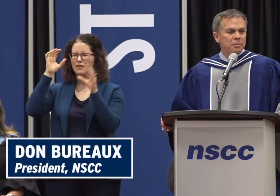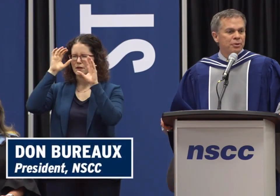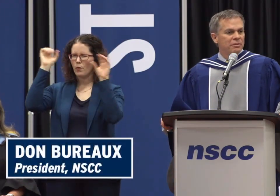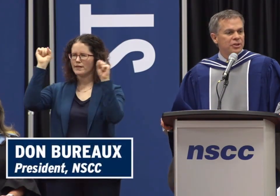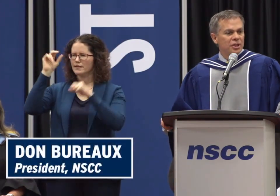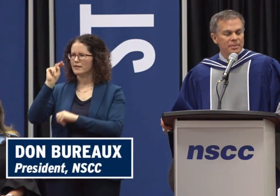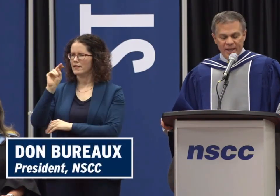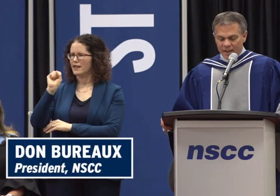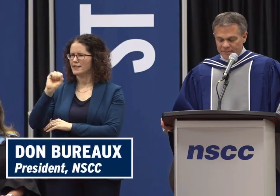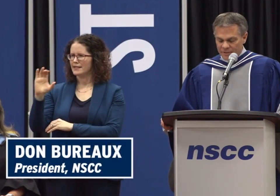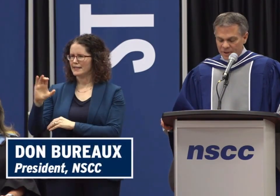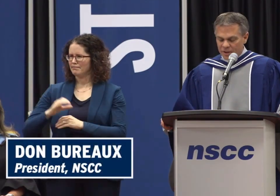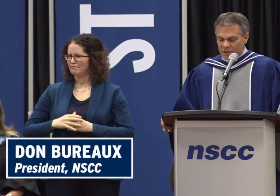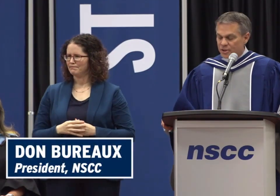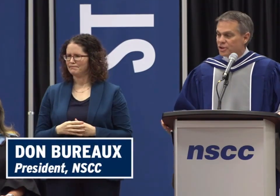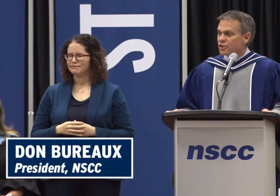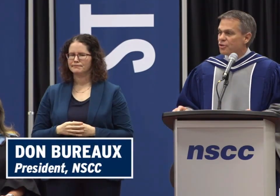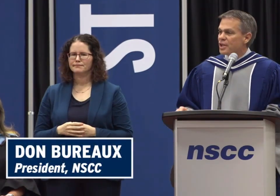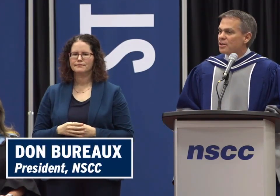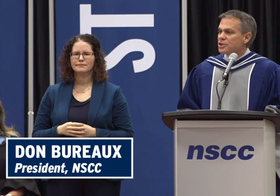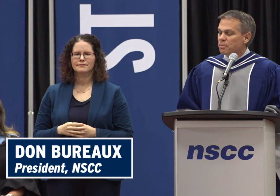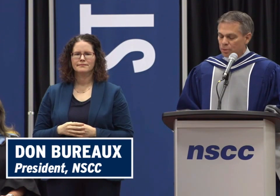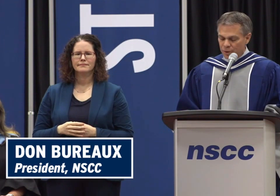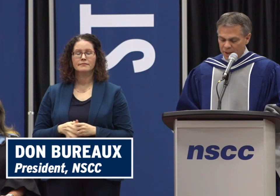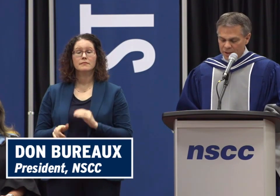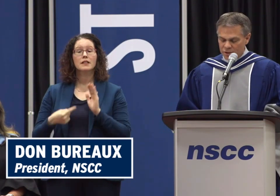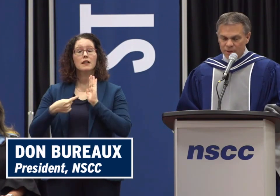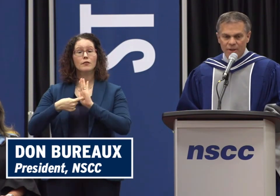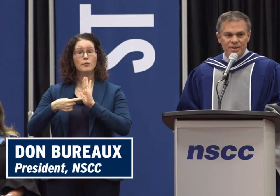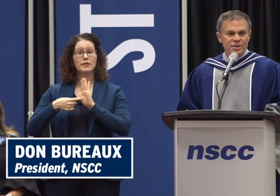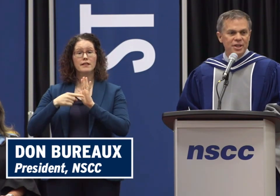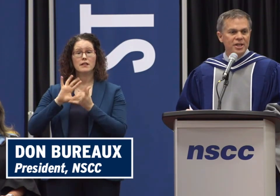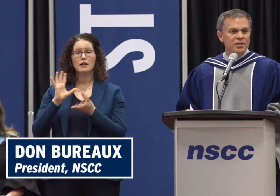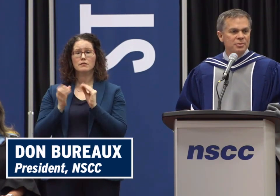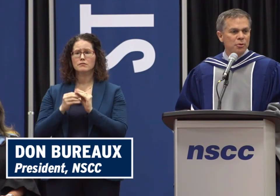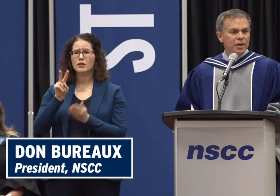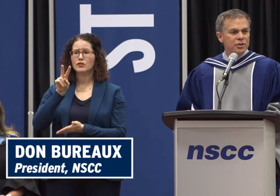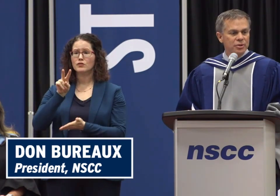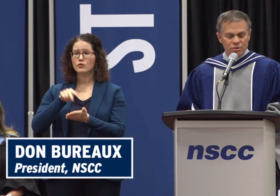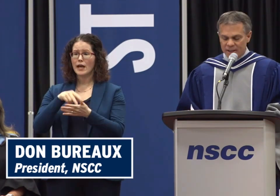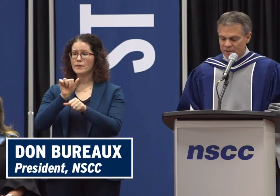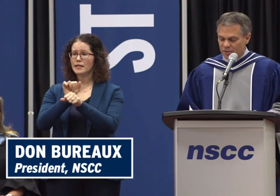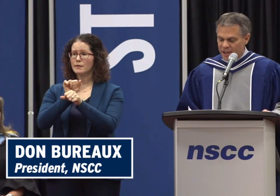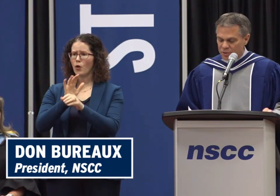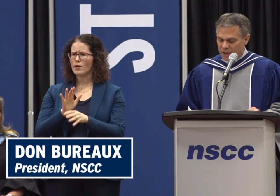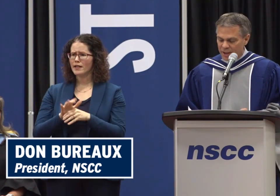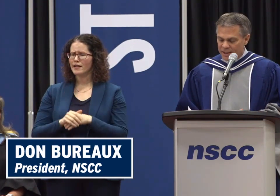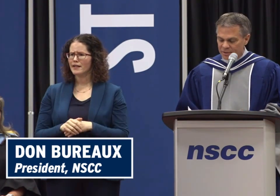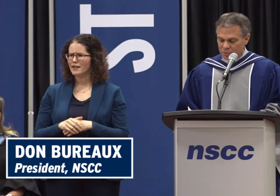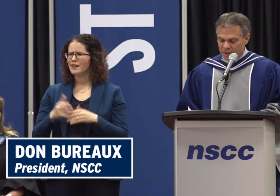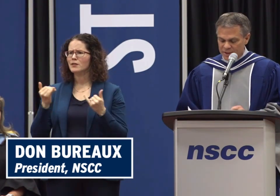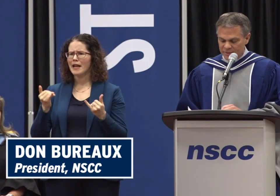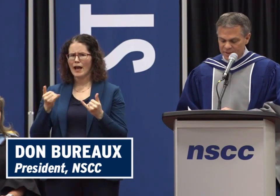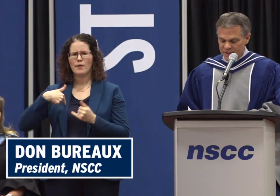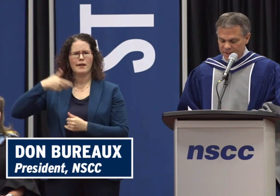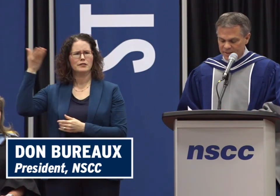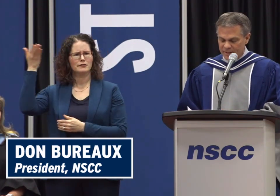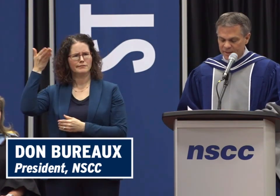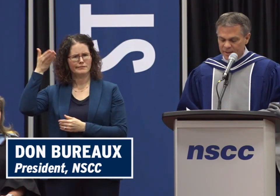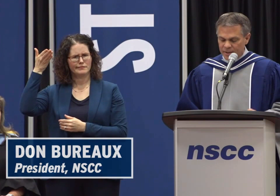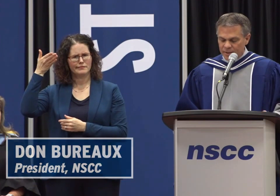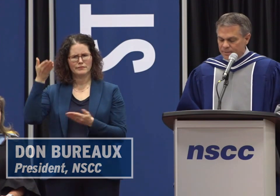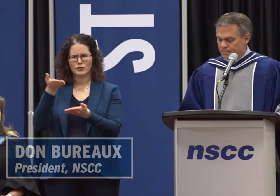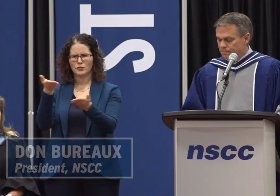the absolute privilege on behalf of the college's 2,000 employees to be on this stage this morning to address the graduating class of